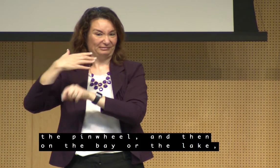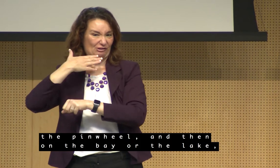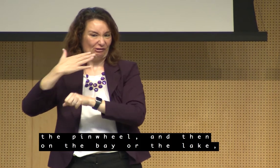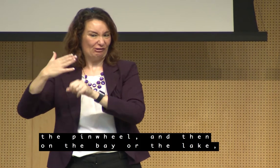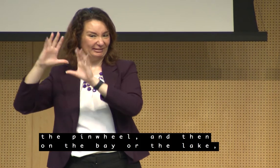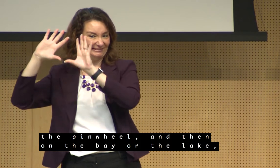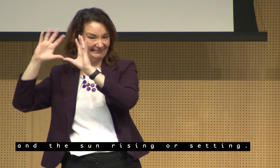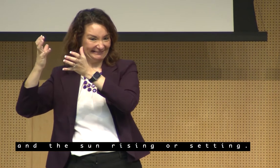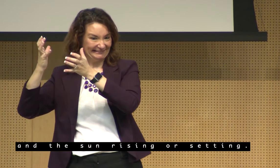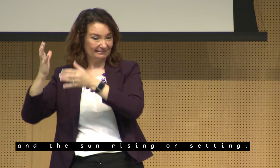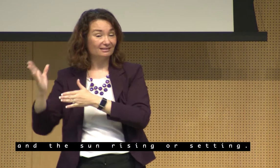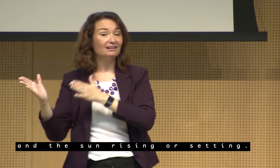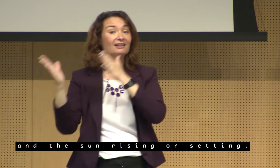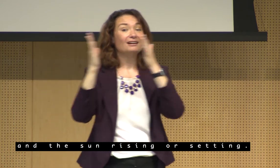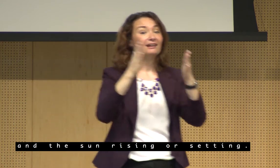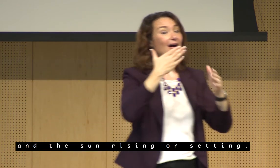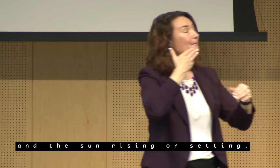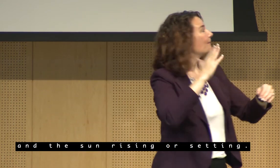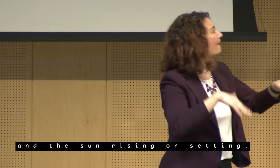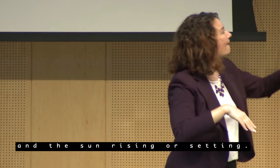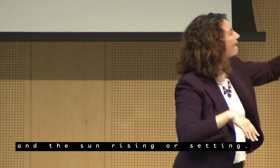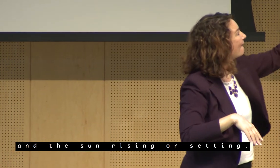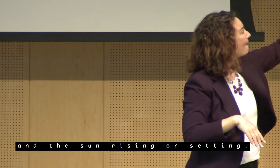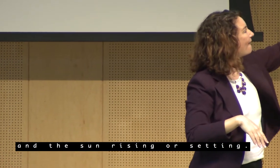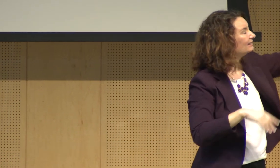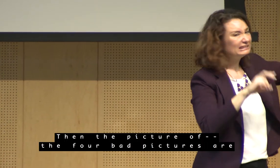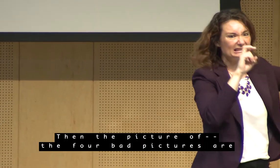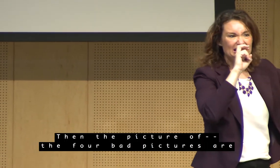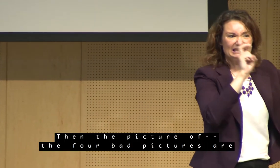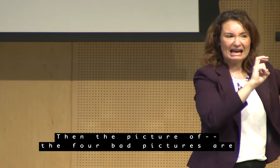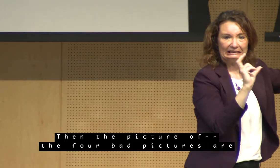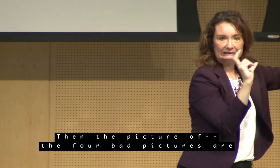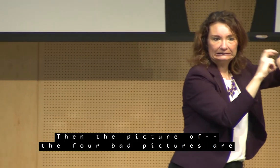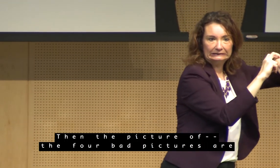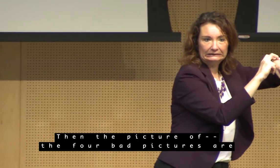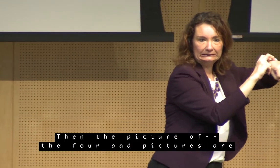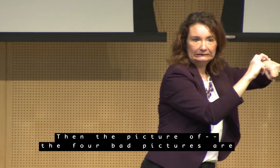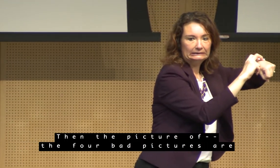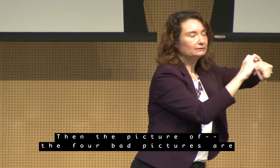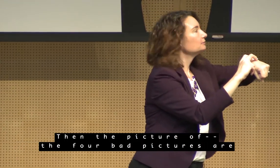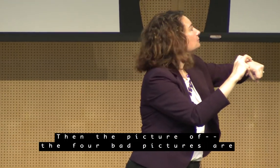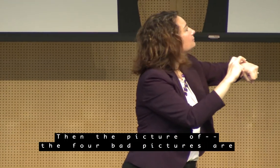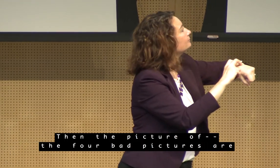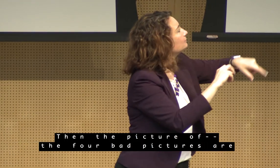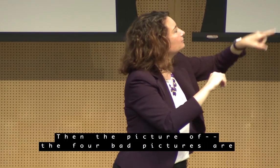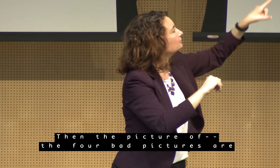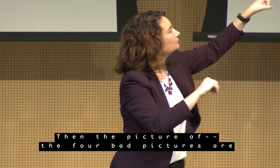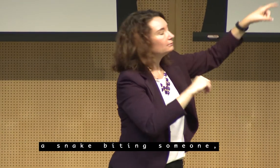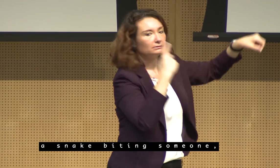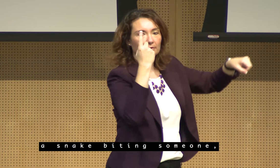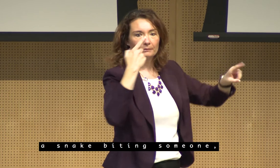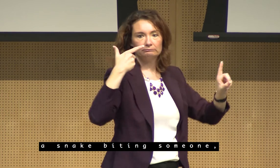lake and the sun rising or setting. Then the picture of the four bad pictures are a snake biting